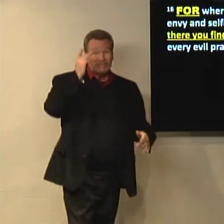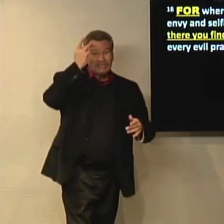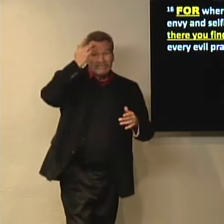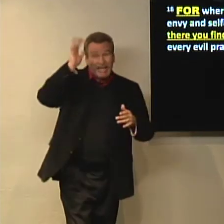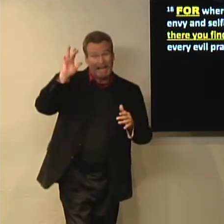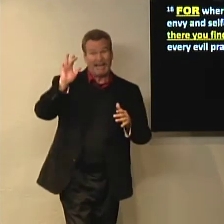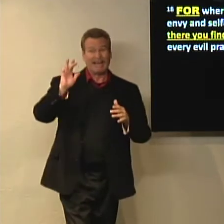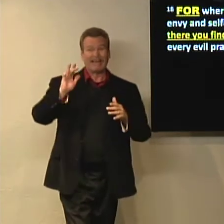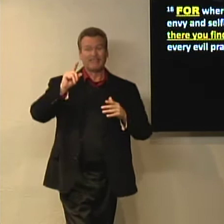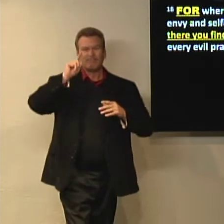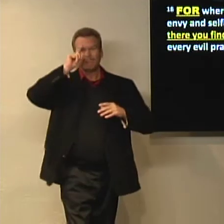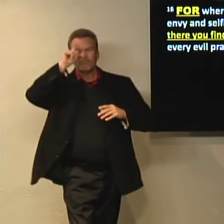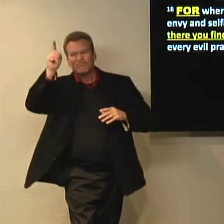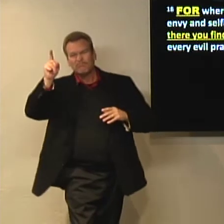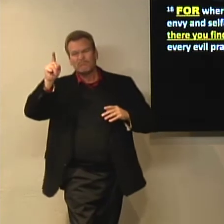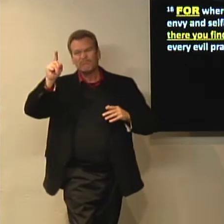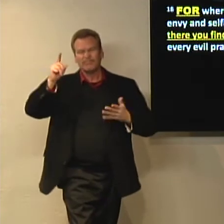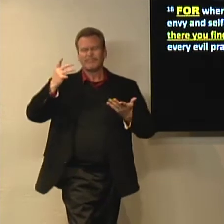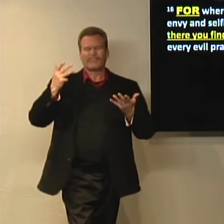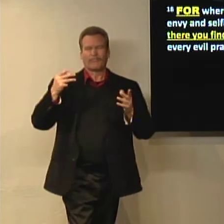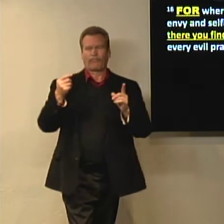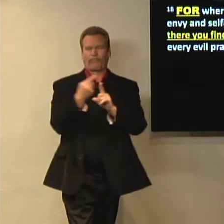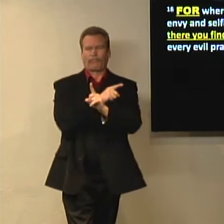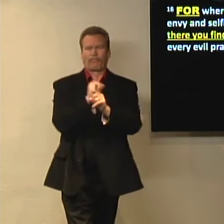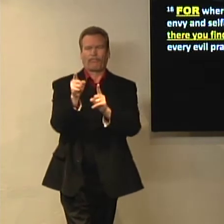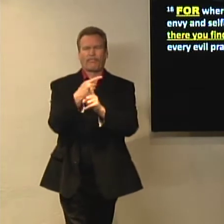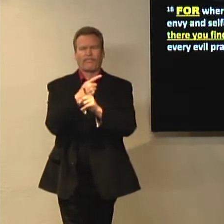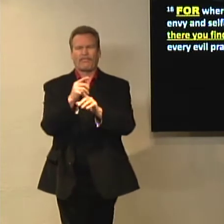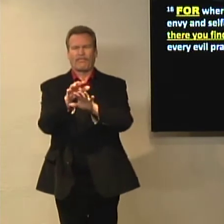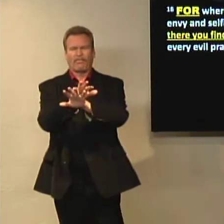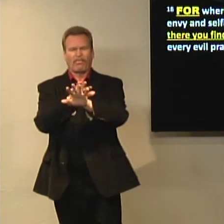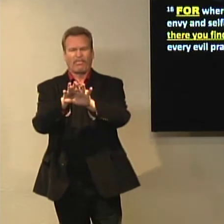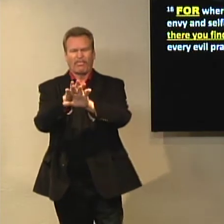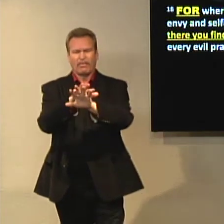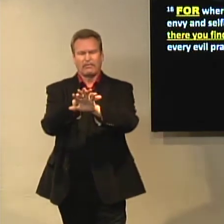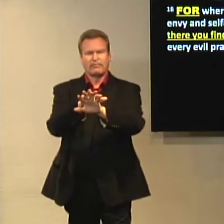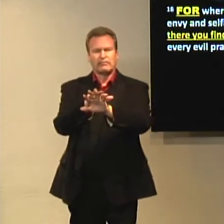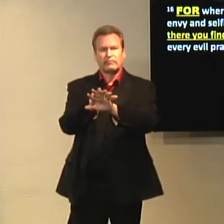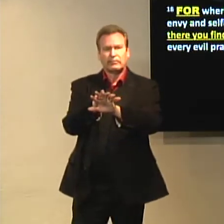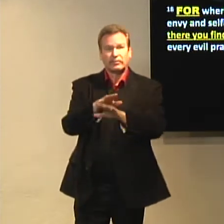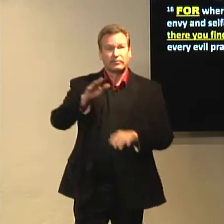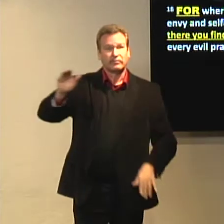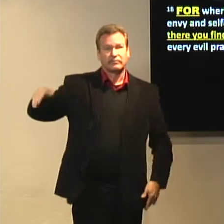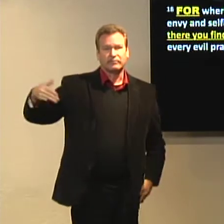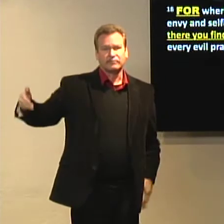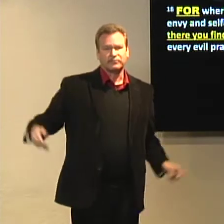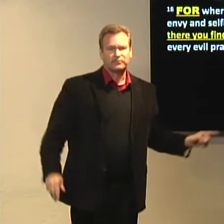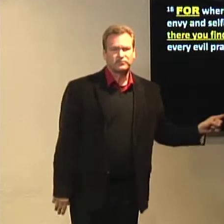Or people with intellectual disorder, they think they're so smart. And again, it creates this muddling.